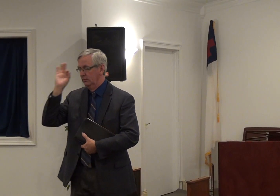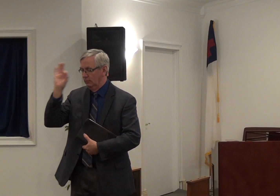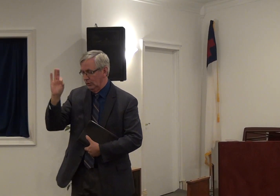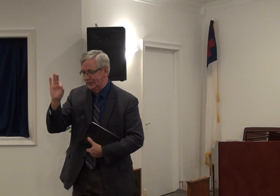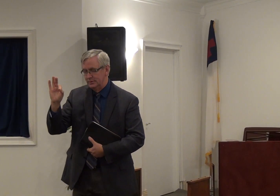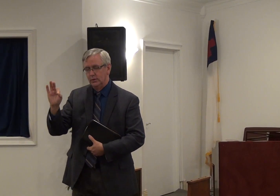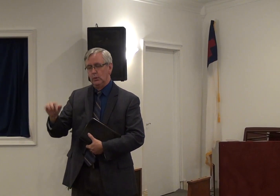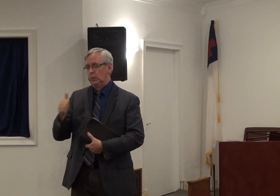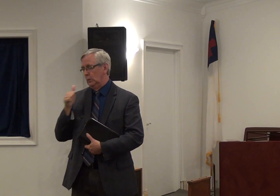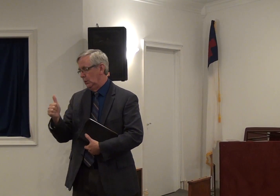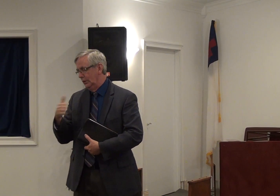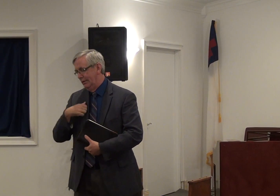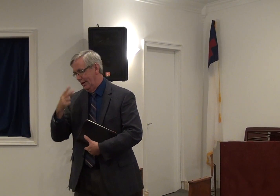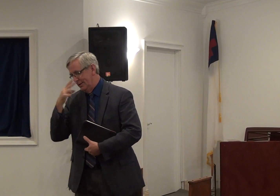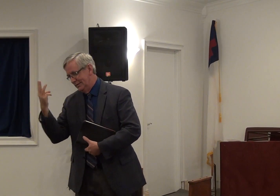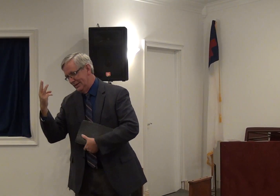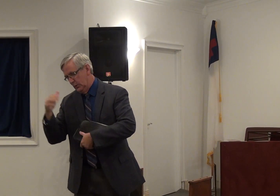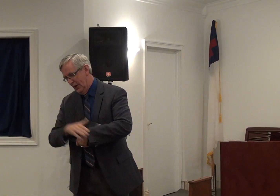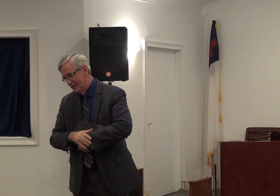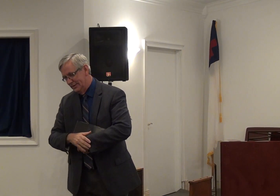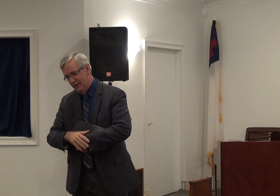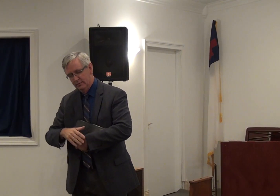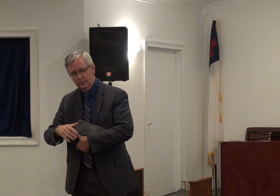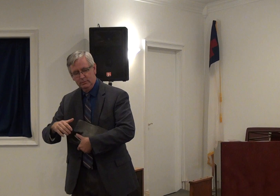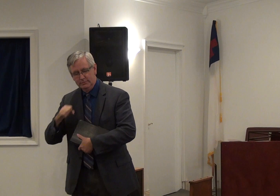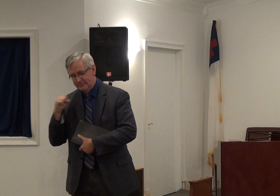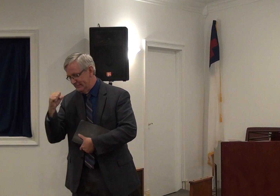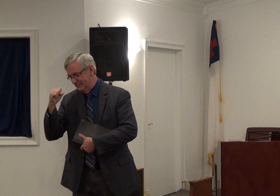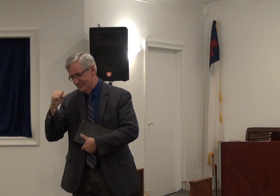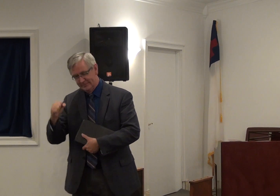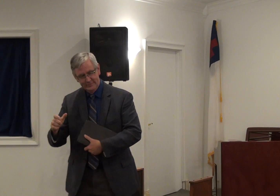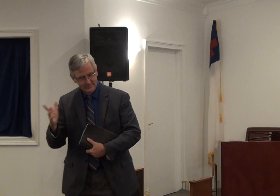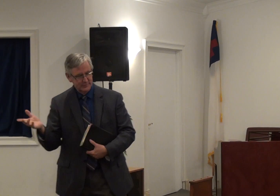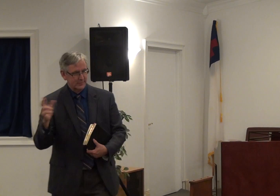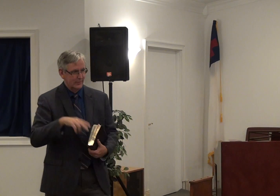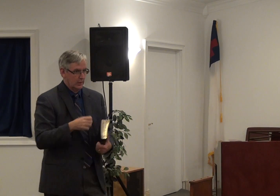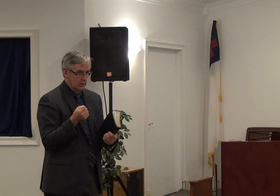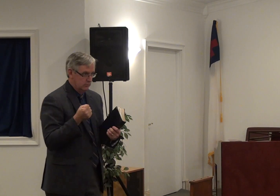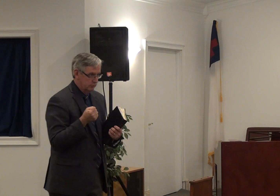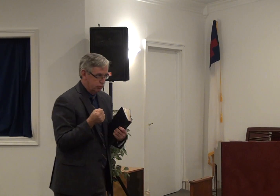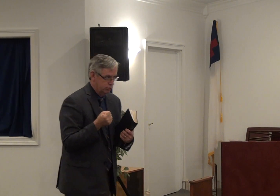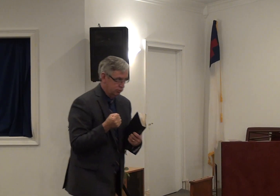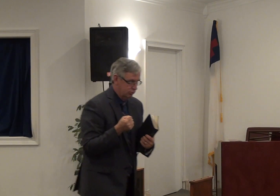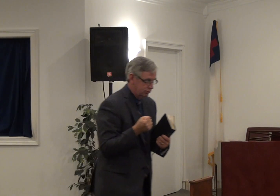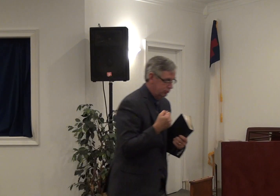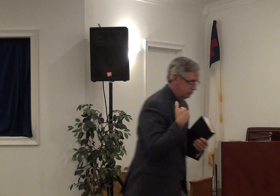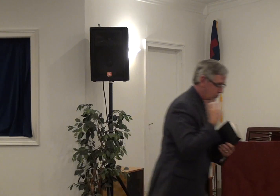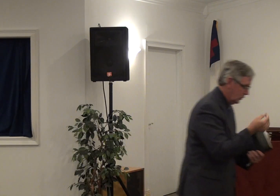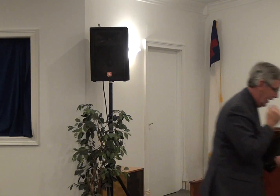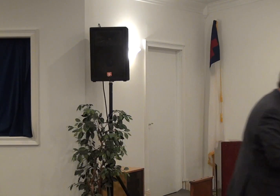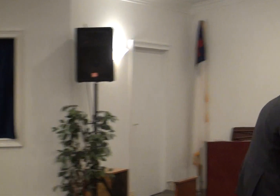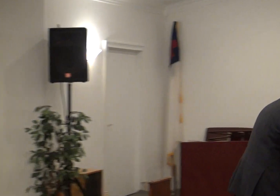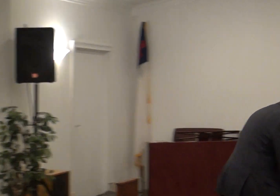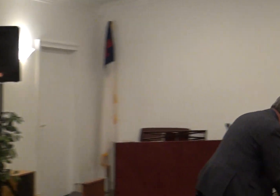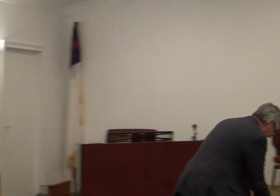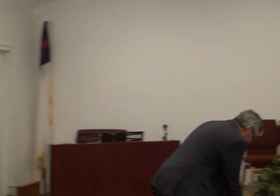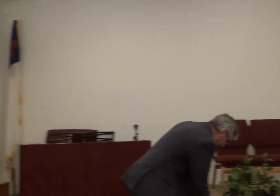What a good message that was tonight. I'll see you Wednesday night, brother. That was great. You jump in your car, and